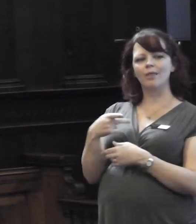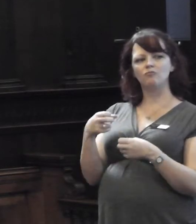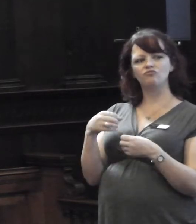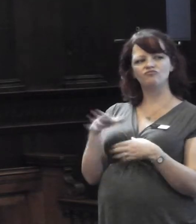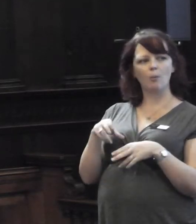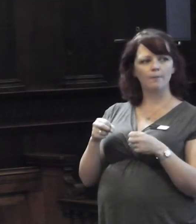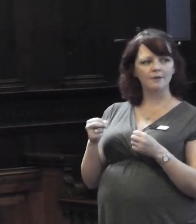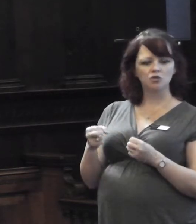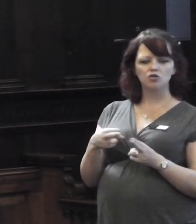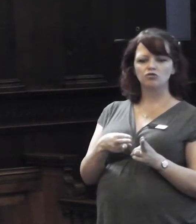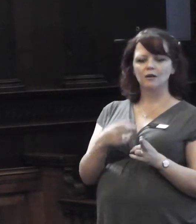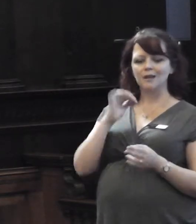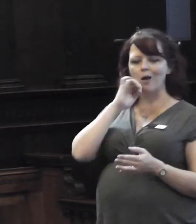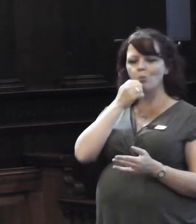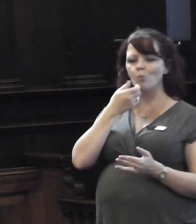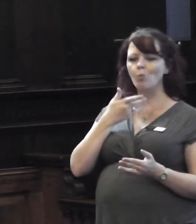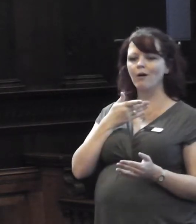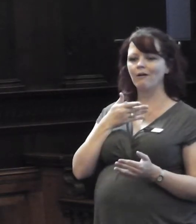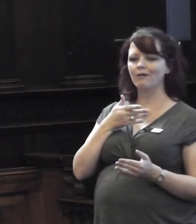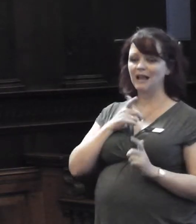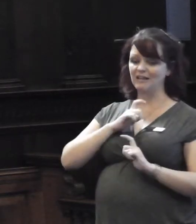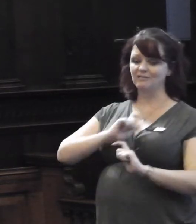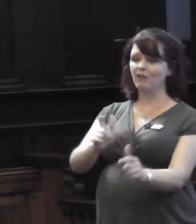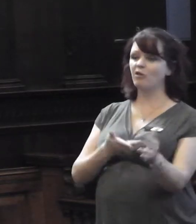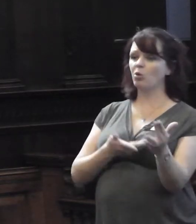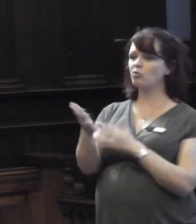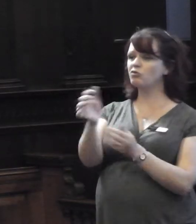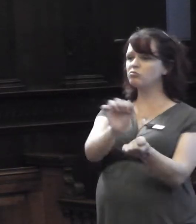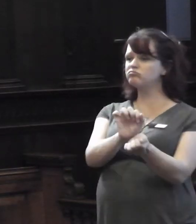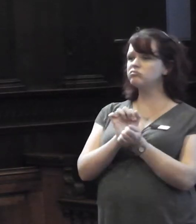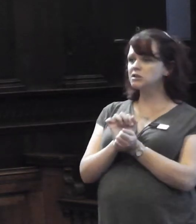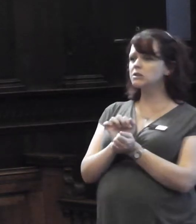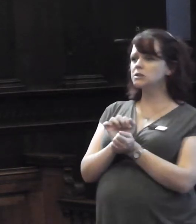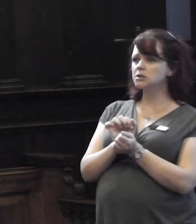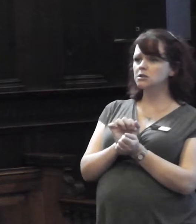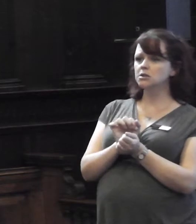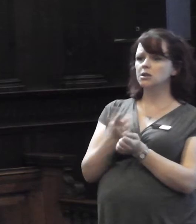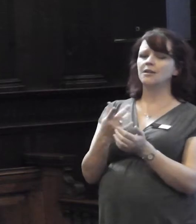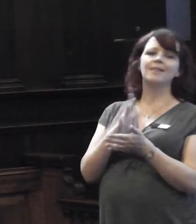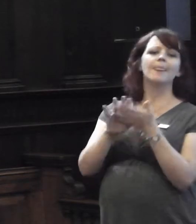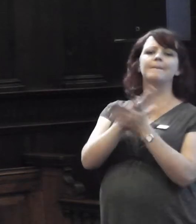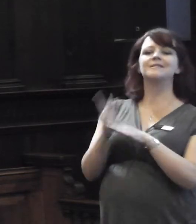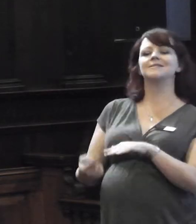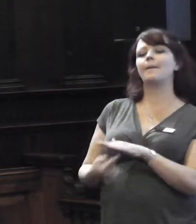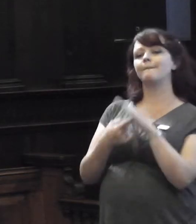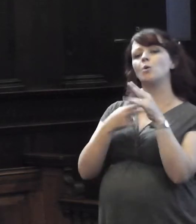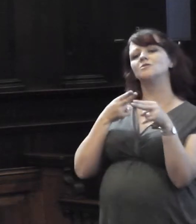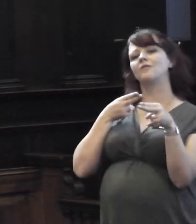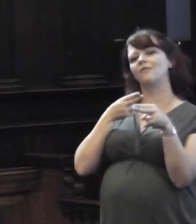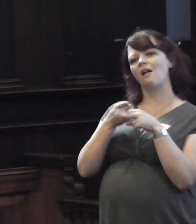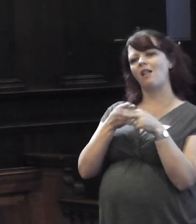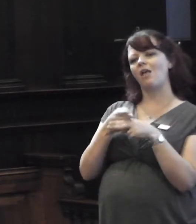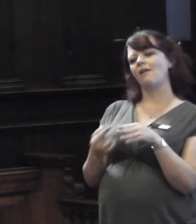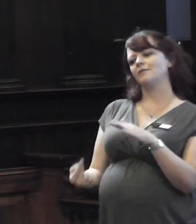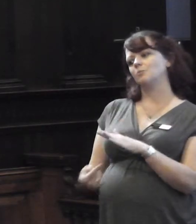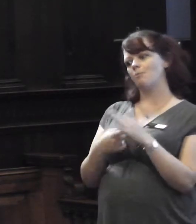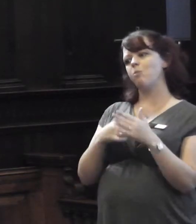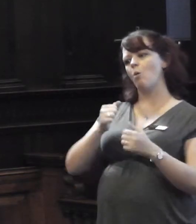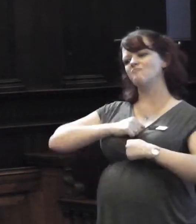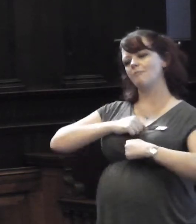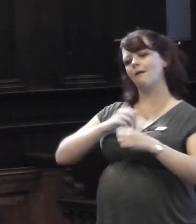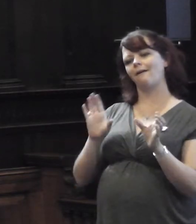into custody, and with it the importance of the knife as part of that